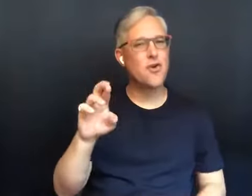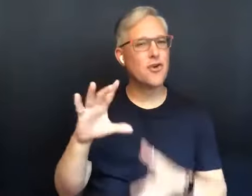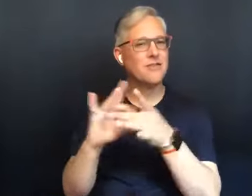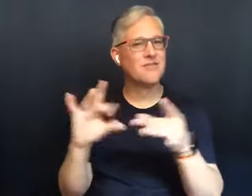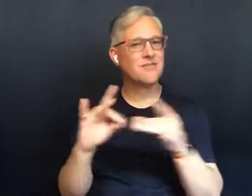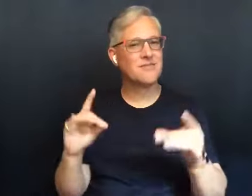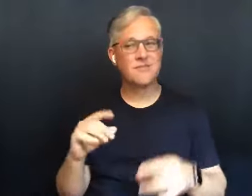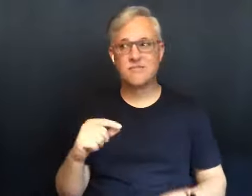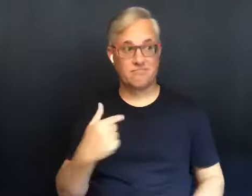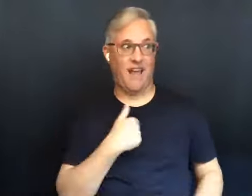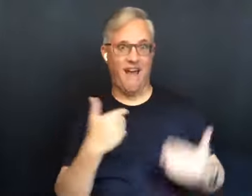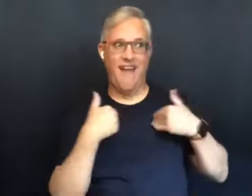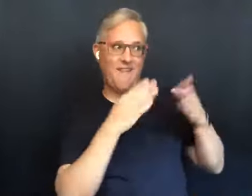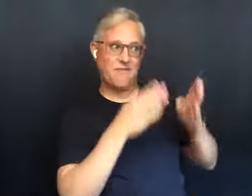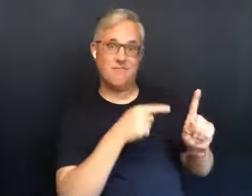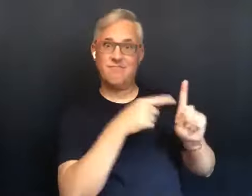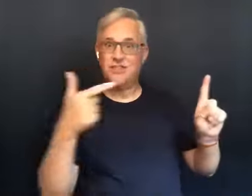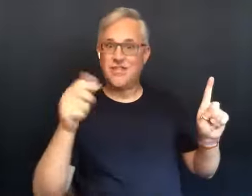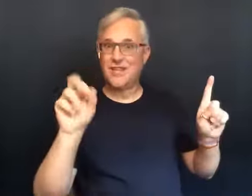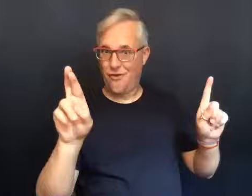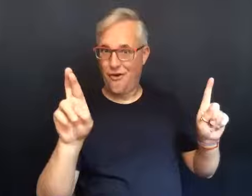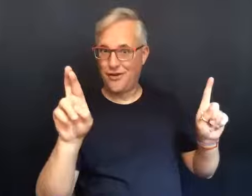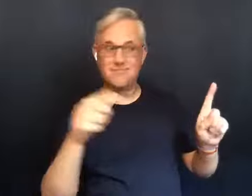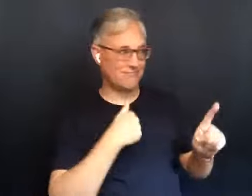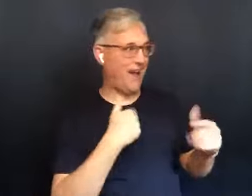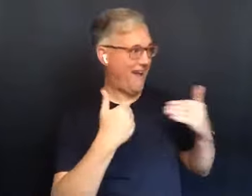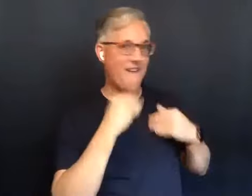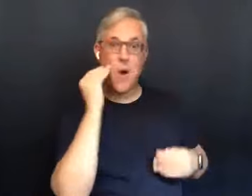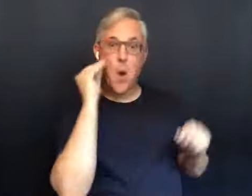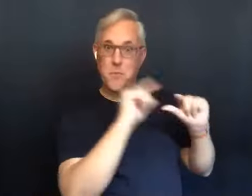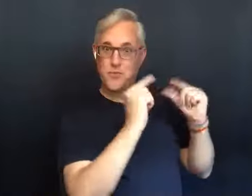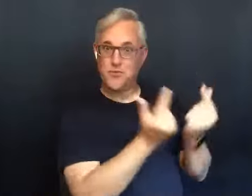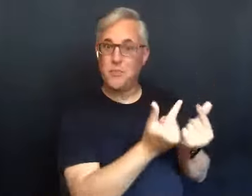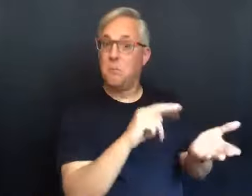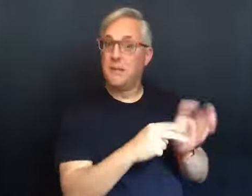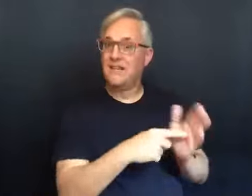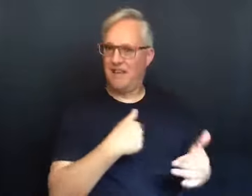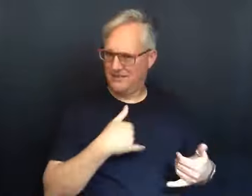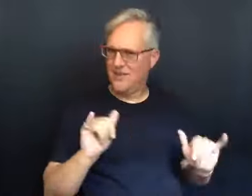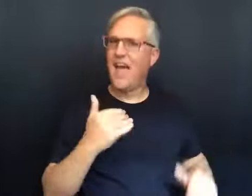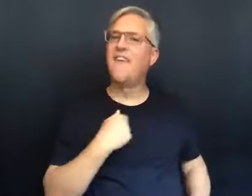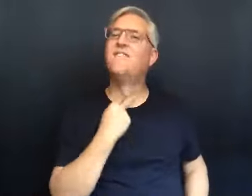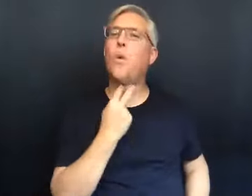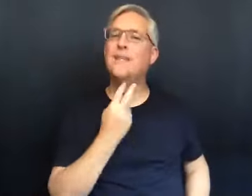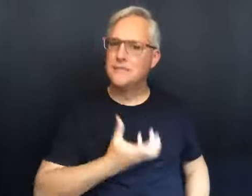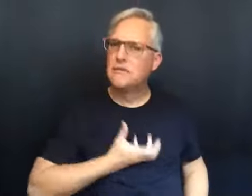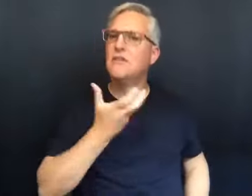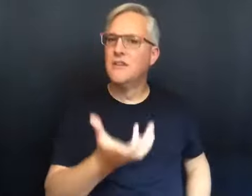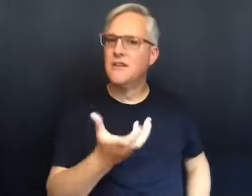completely fine with that because, as Jennifer was talking about, I have a GSR. I have a home